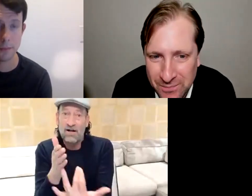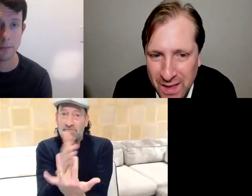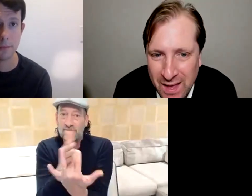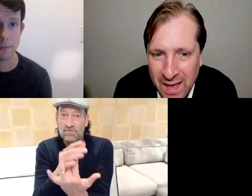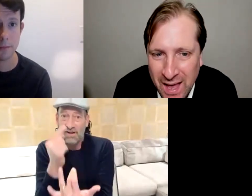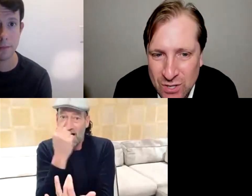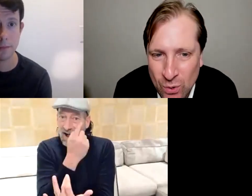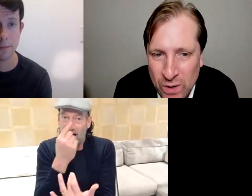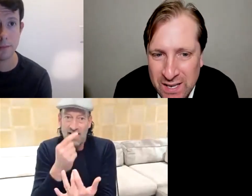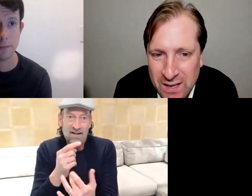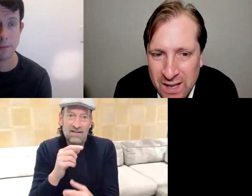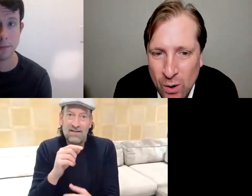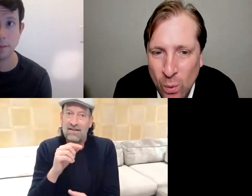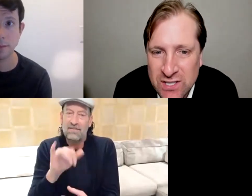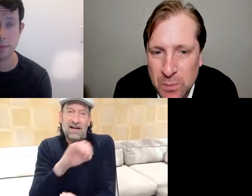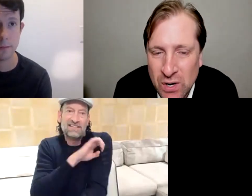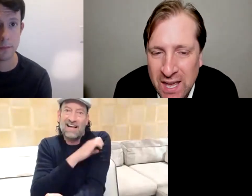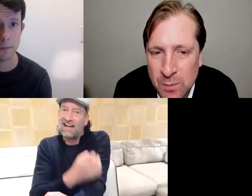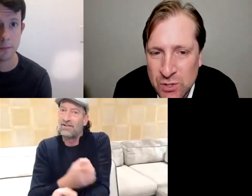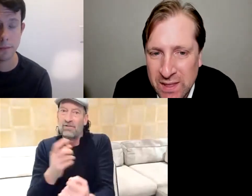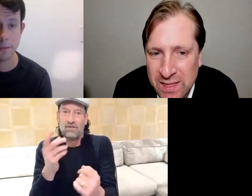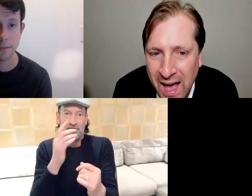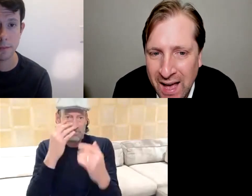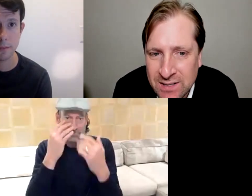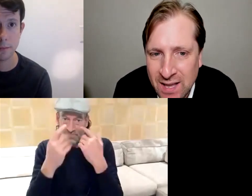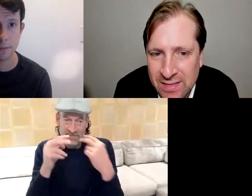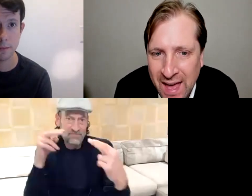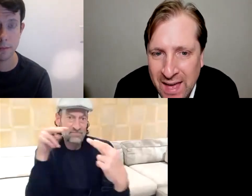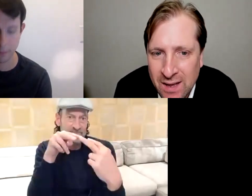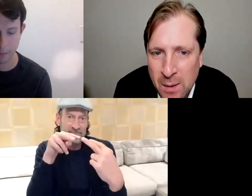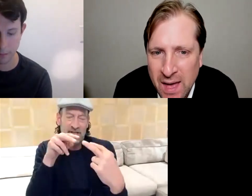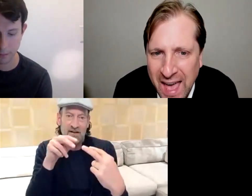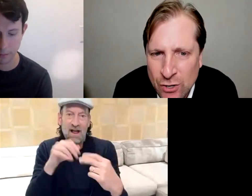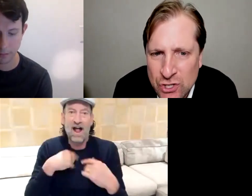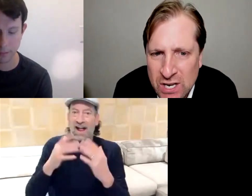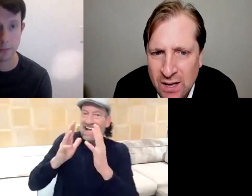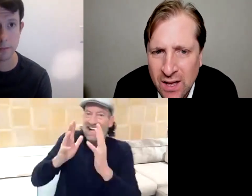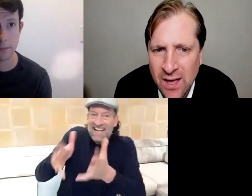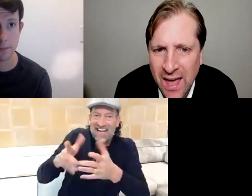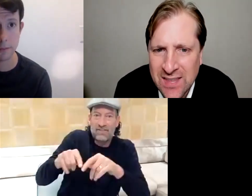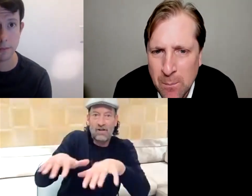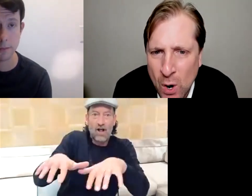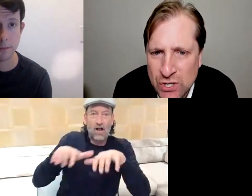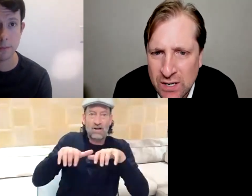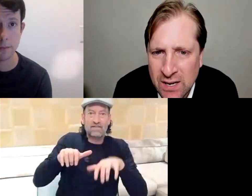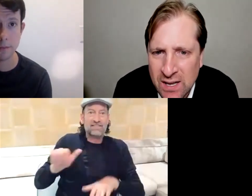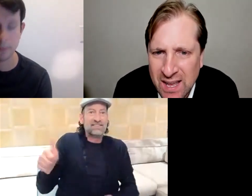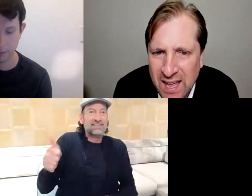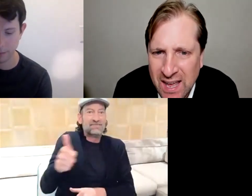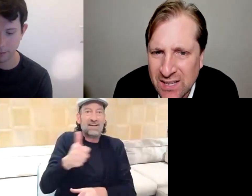dialogue. And so really, what is communicated between the eyes and that energy and the